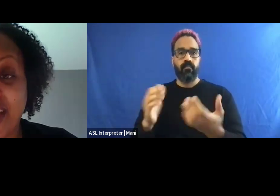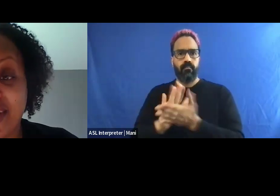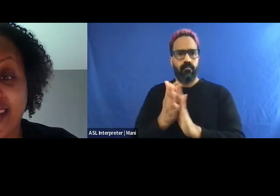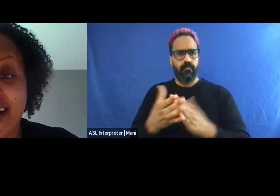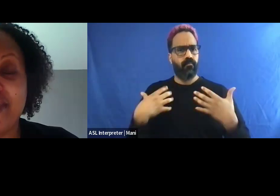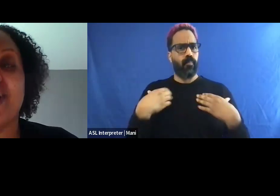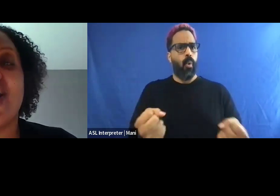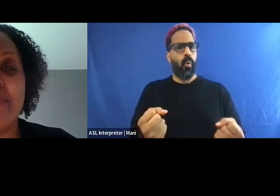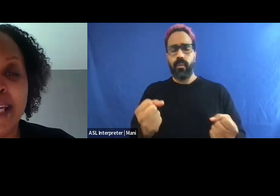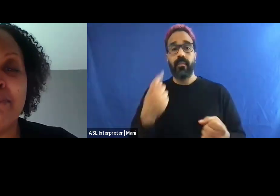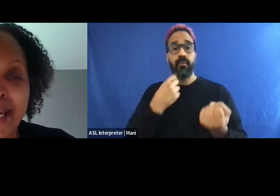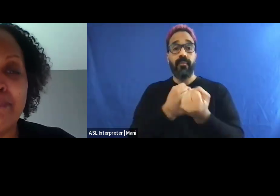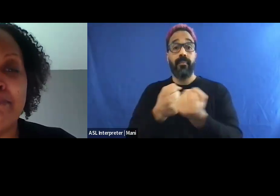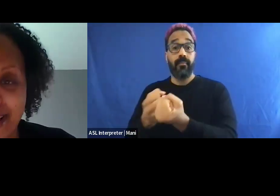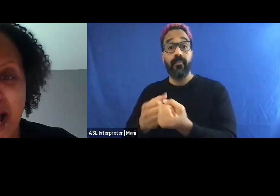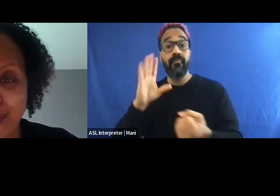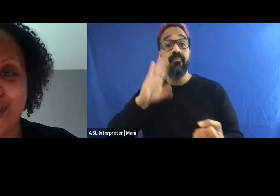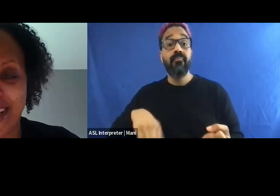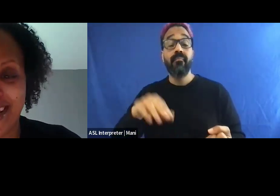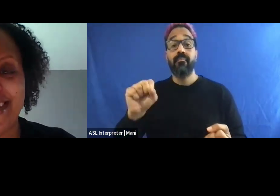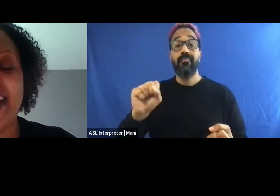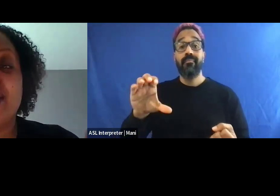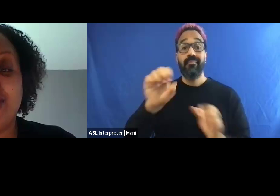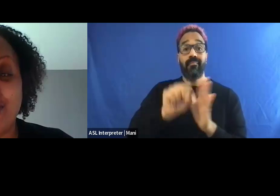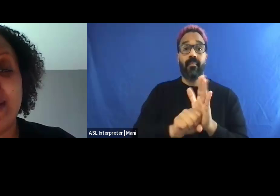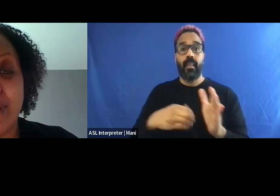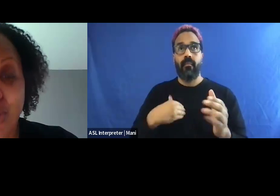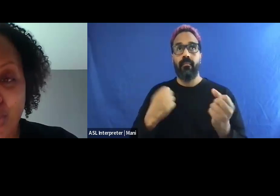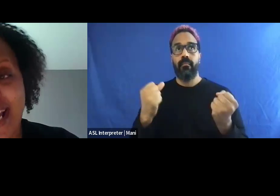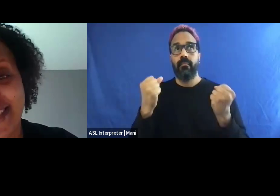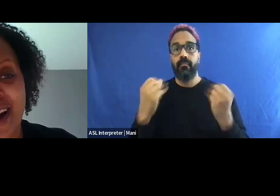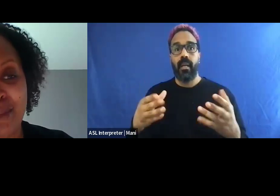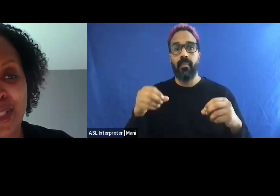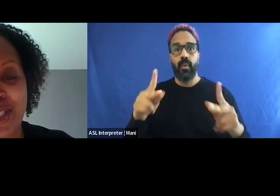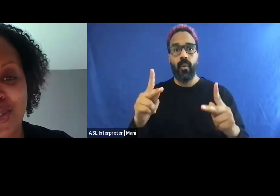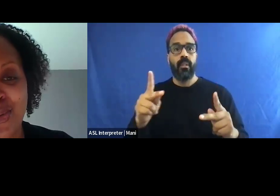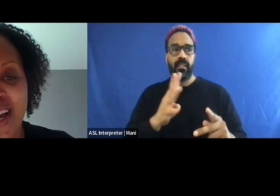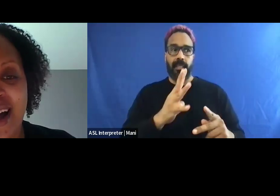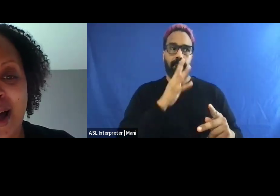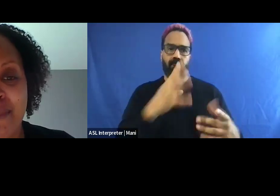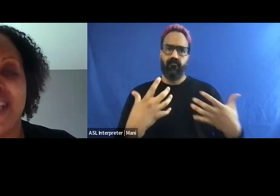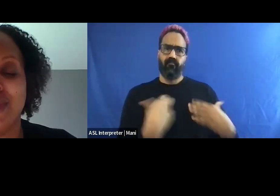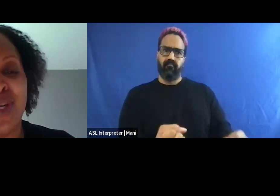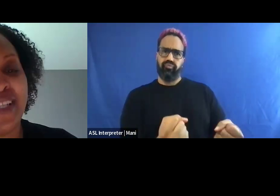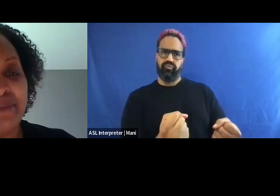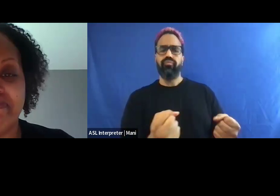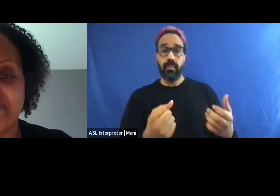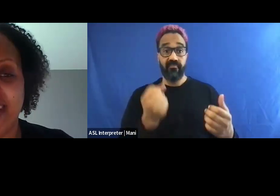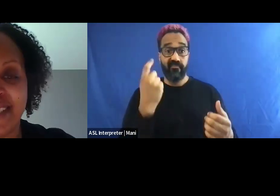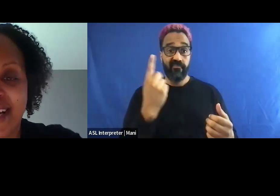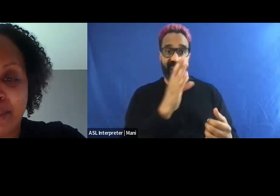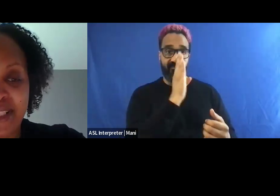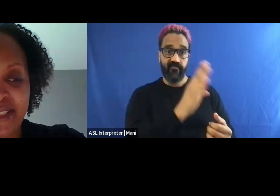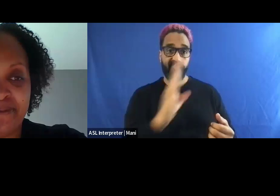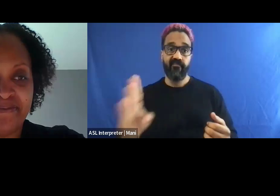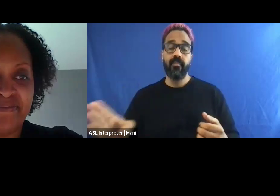state of South Carolina, there are many, many, many opportunities to be bold as it comes to this work.